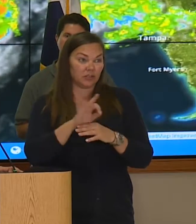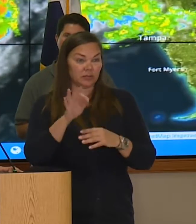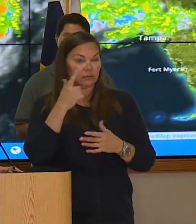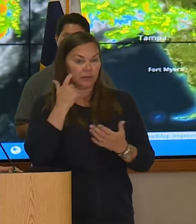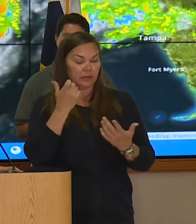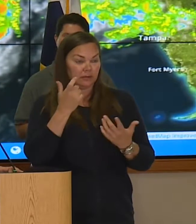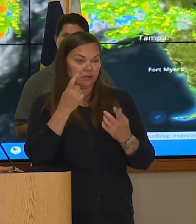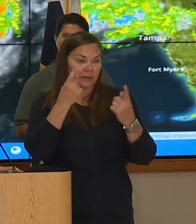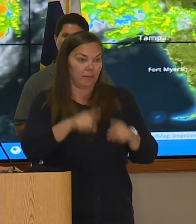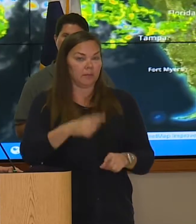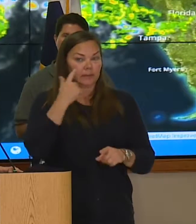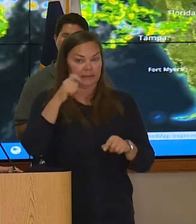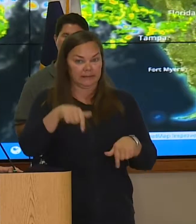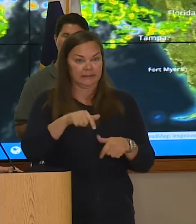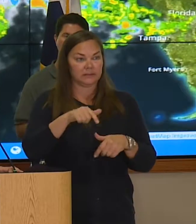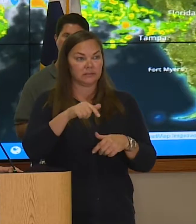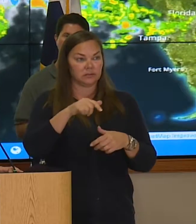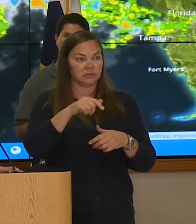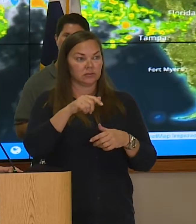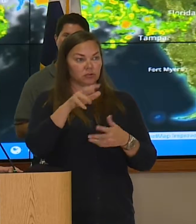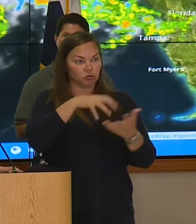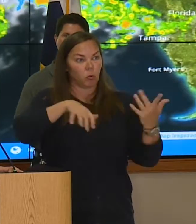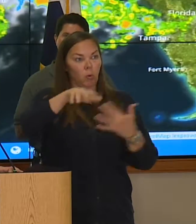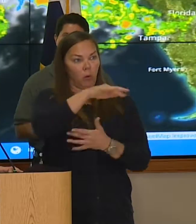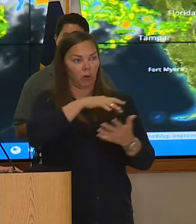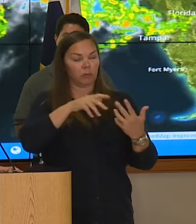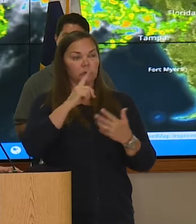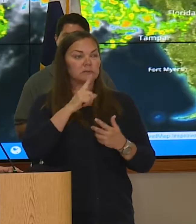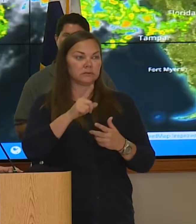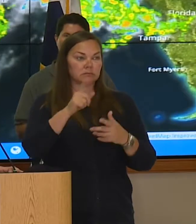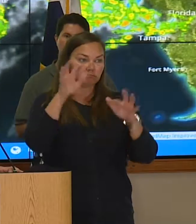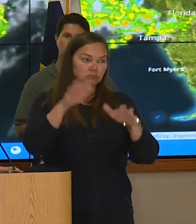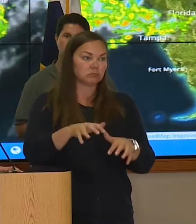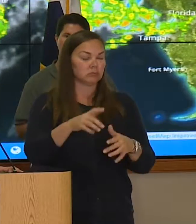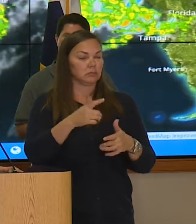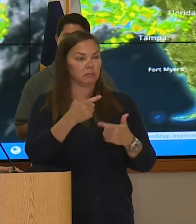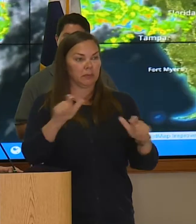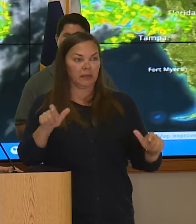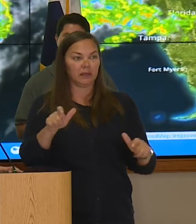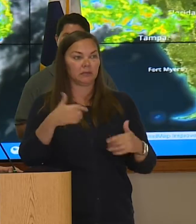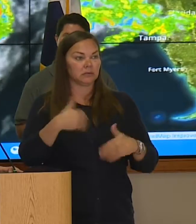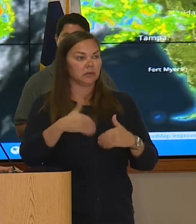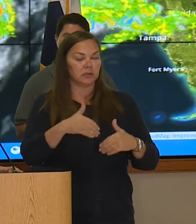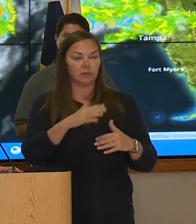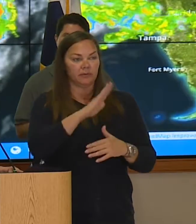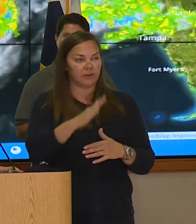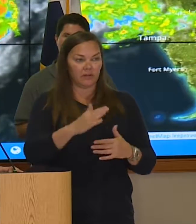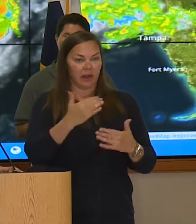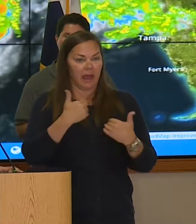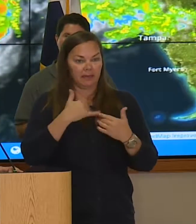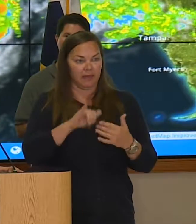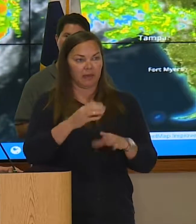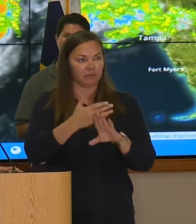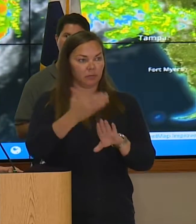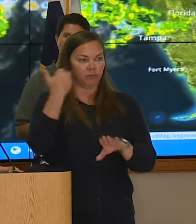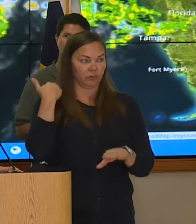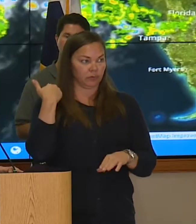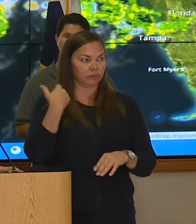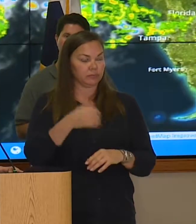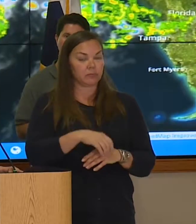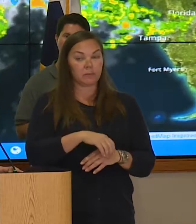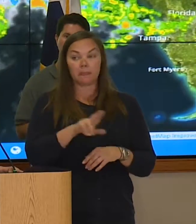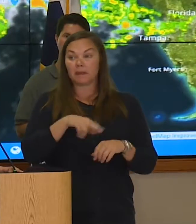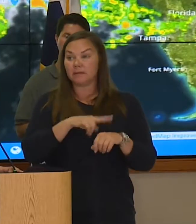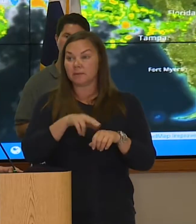this storm is so large and so big. We've never dealt with anything like this before. Typically in a situation